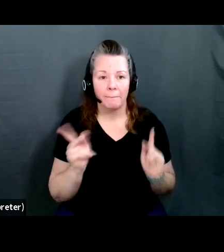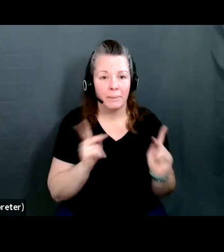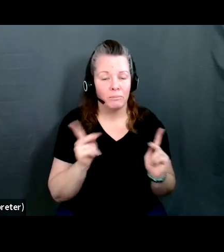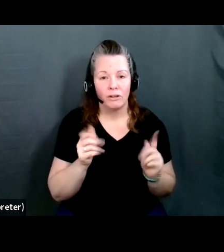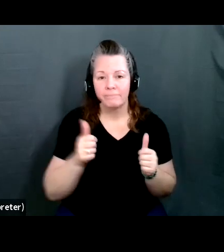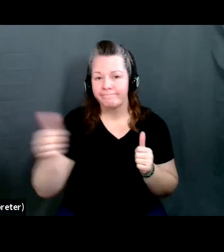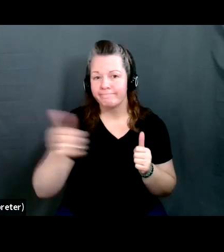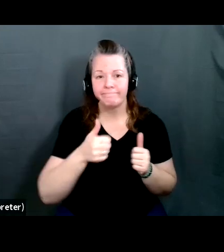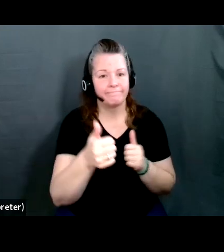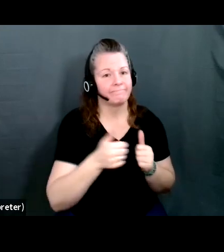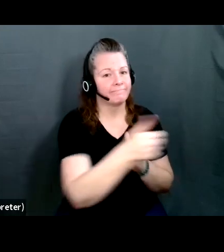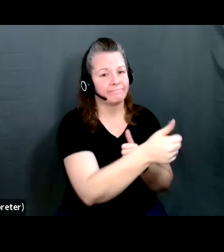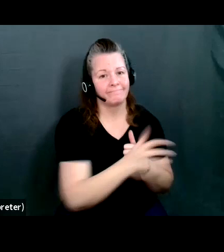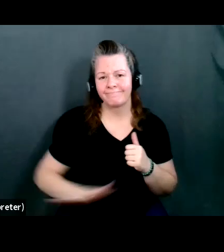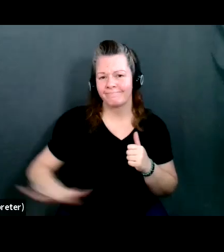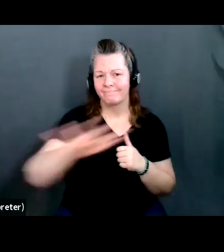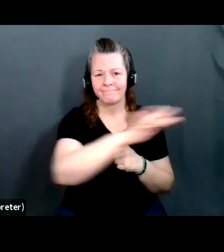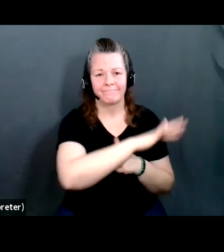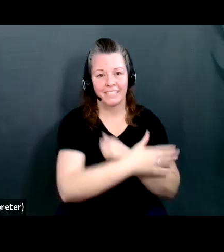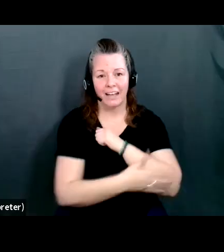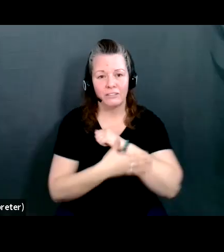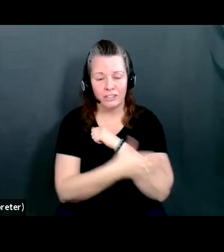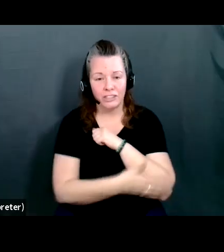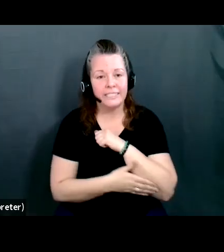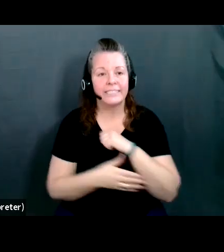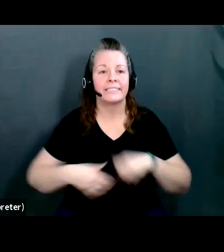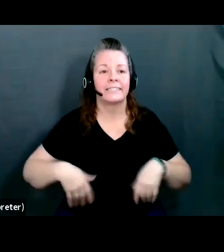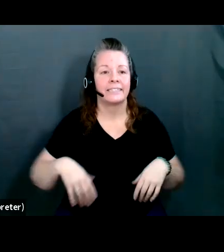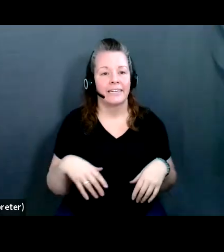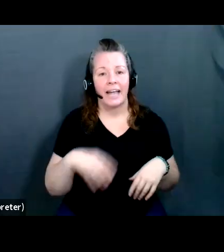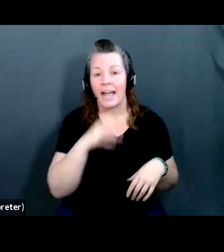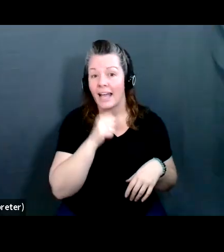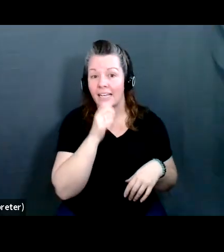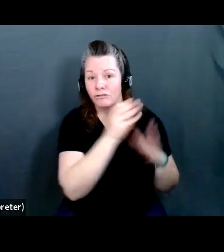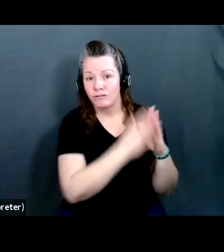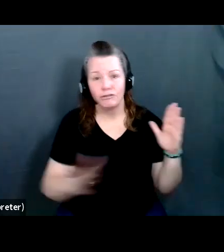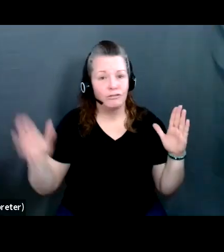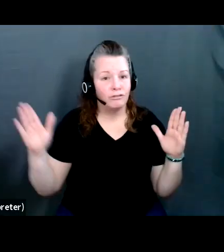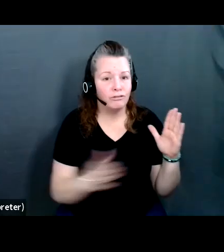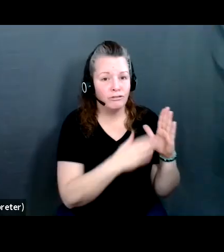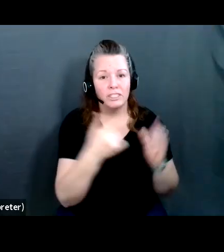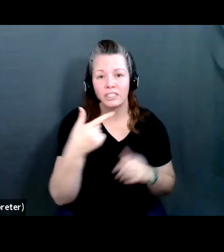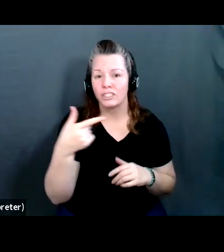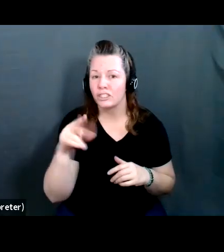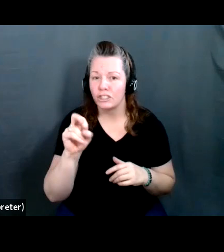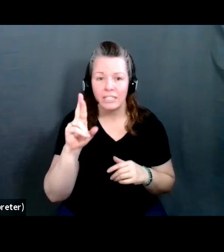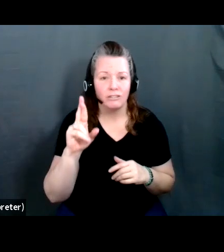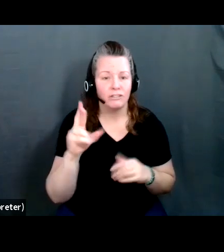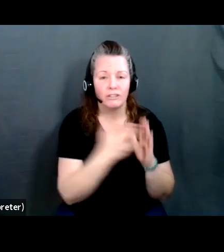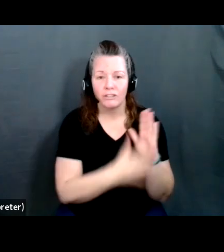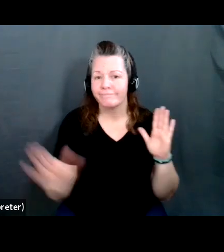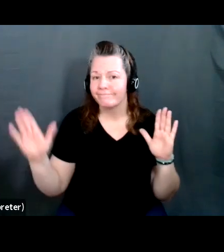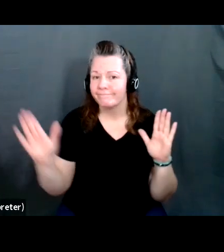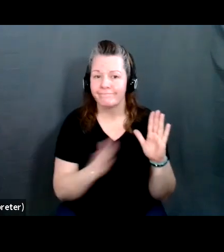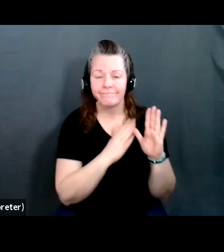geographically across the country, age range, gender range, range of